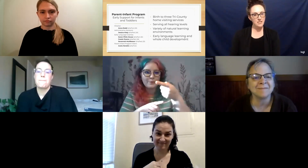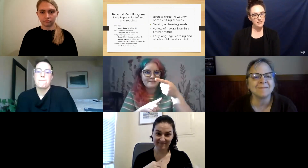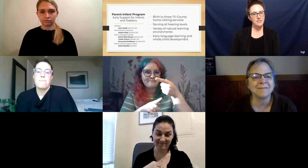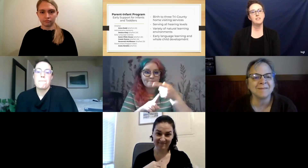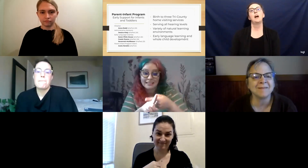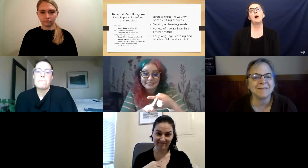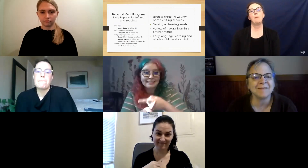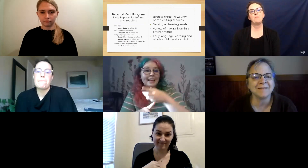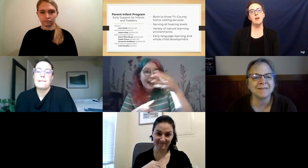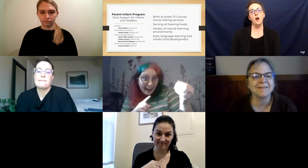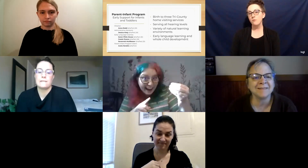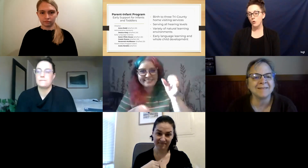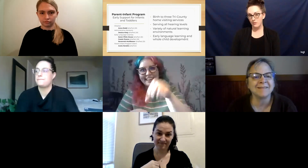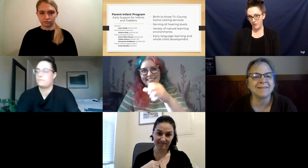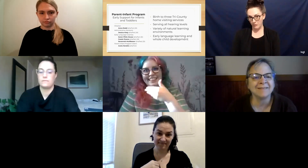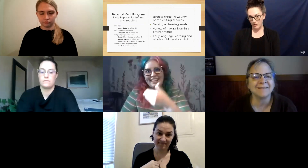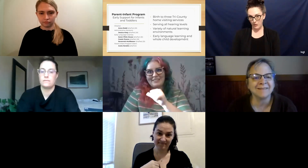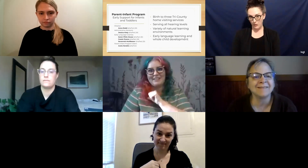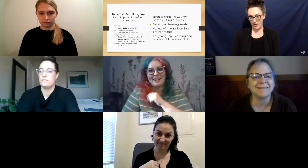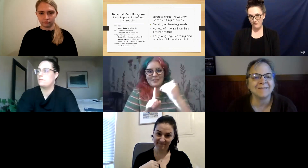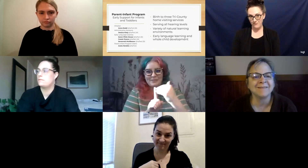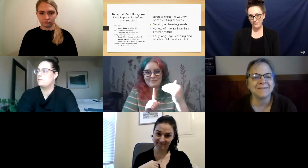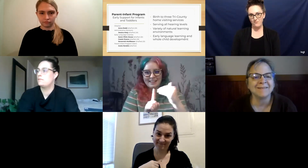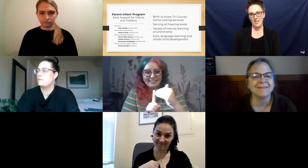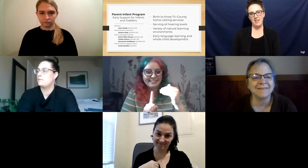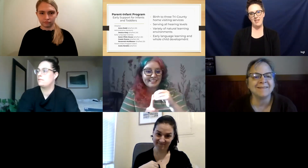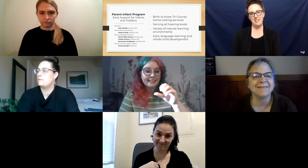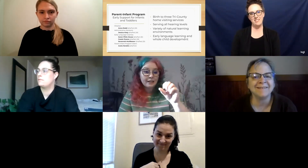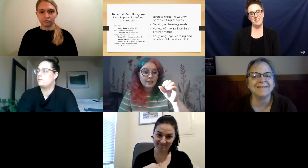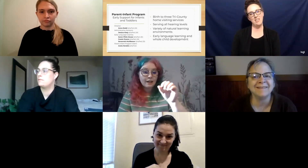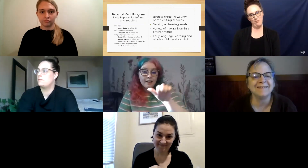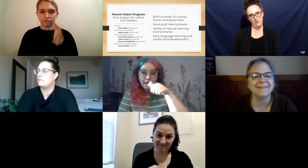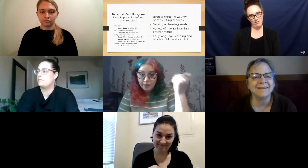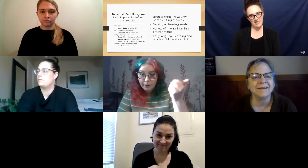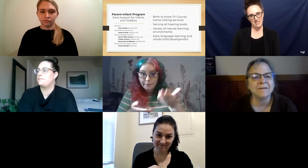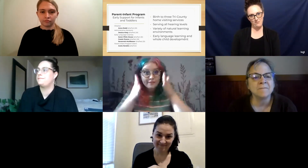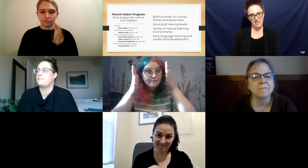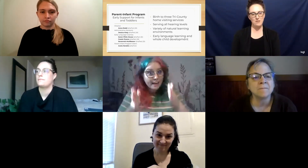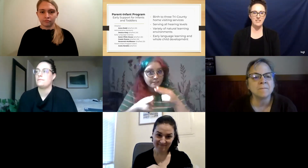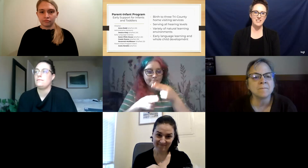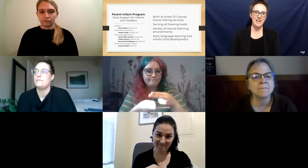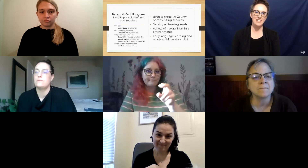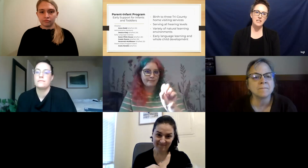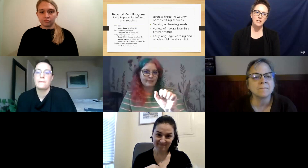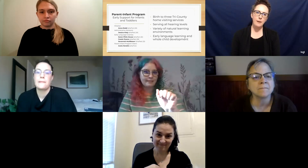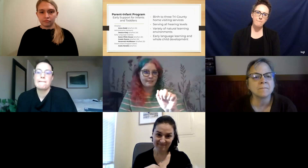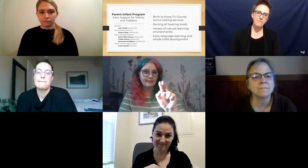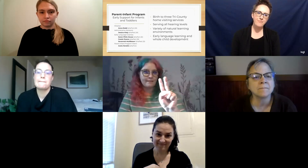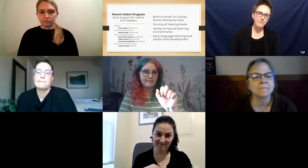because they are involved with the program. And thank you for reminding me to mention that.